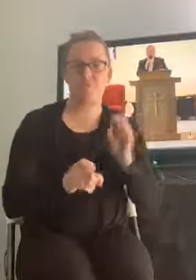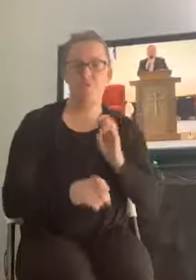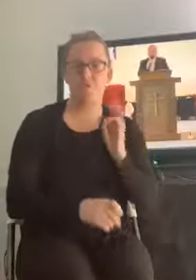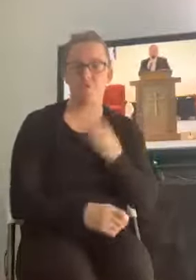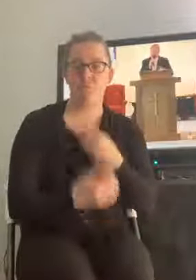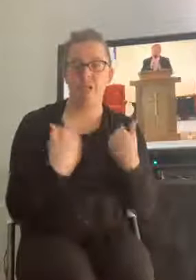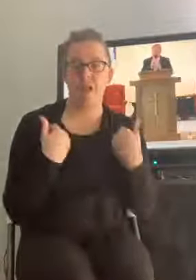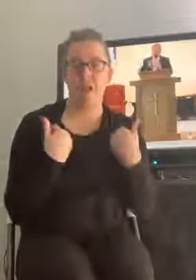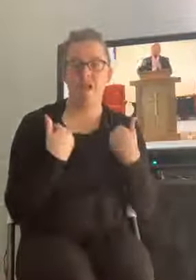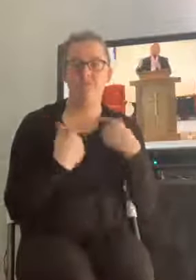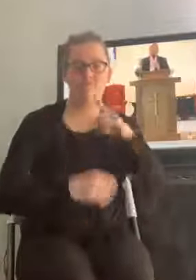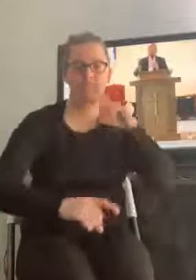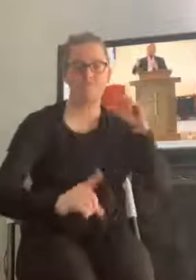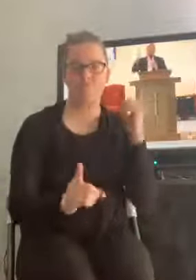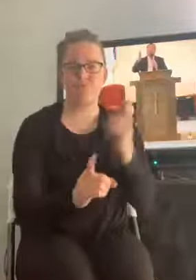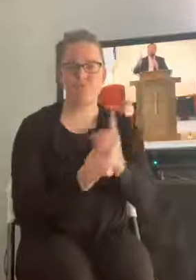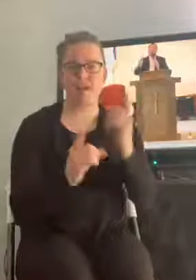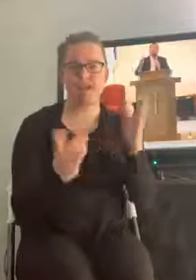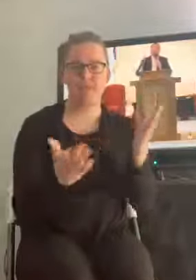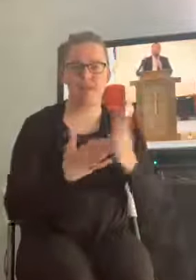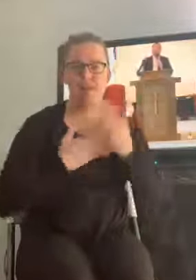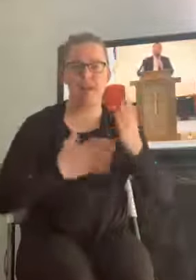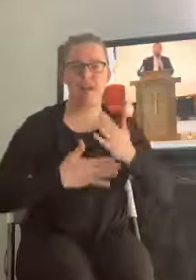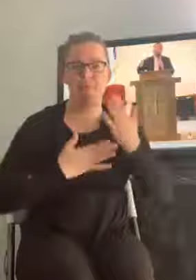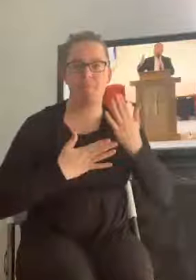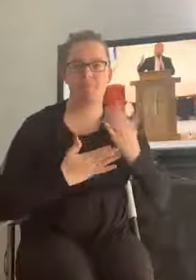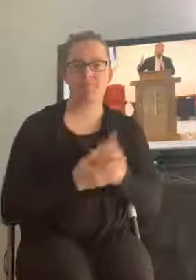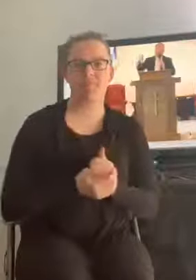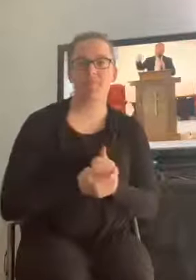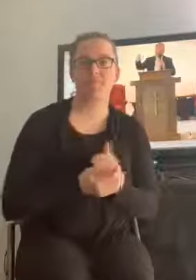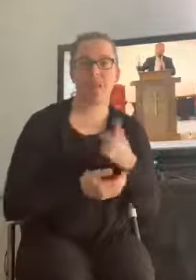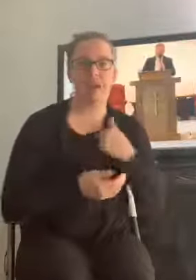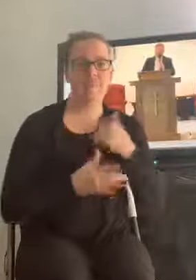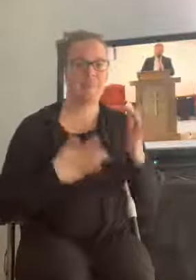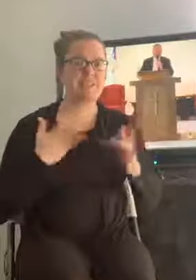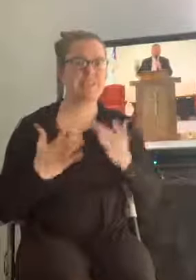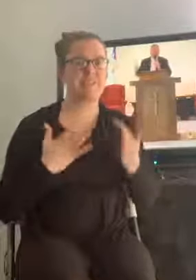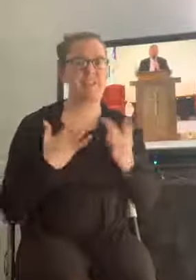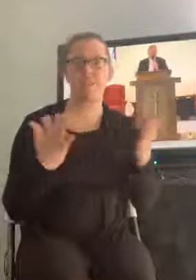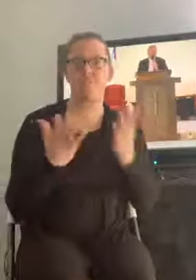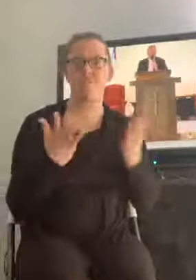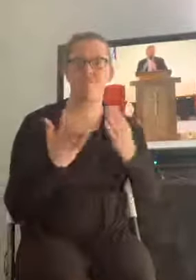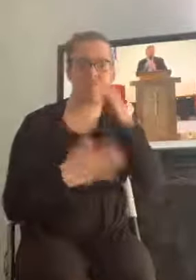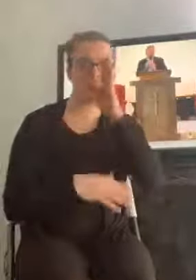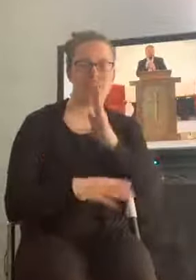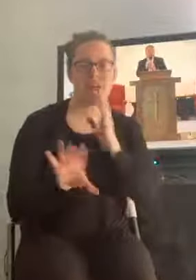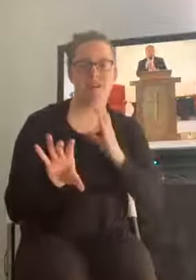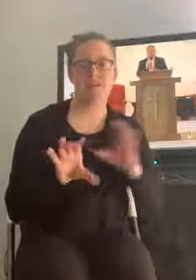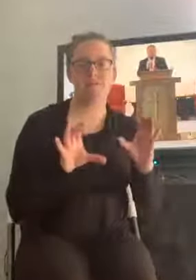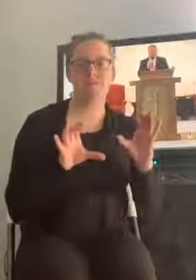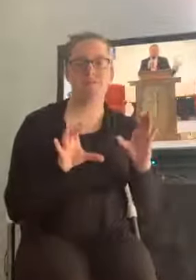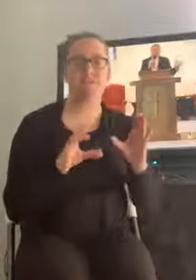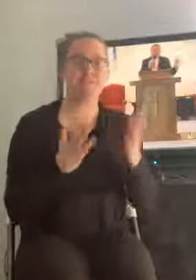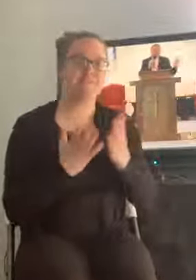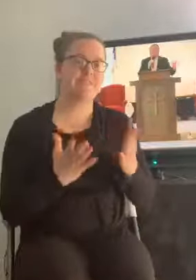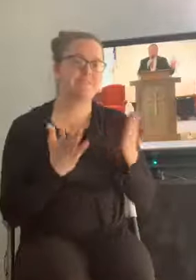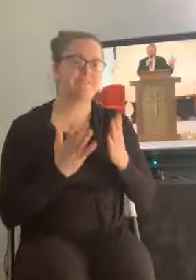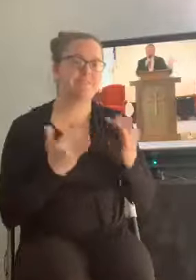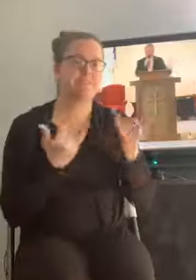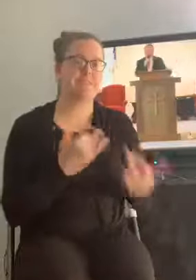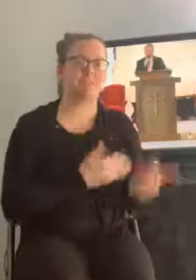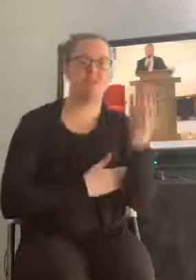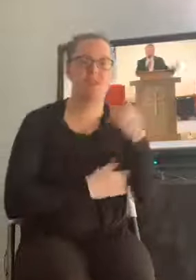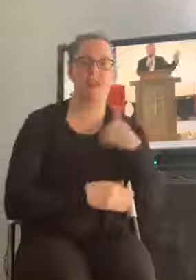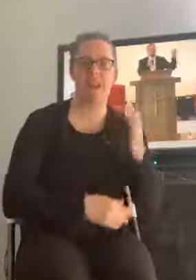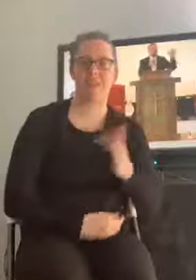happy people this morning. I'm excited about what God is doing and what God is going to do in this place this morning. I feel the Holy